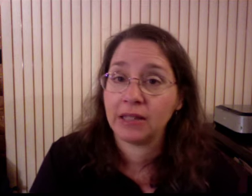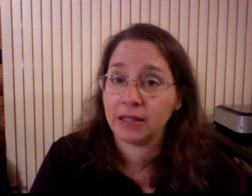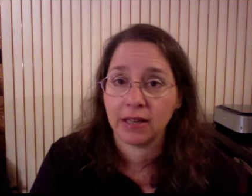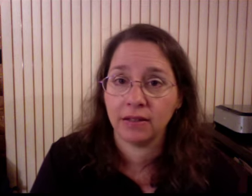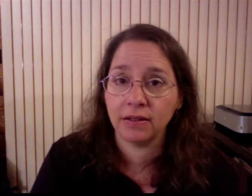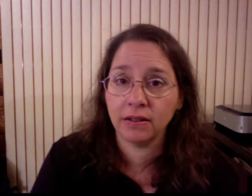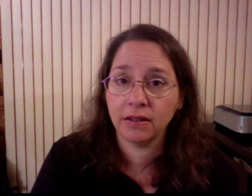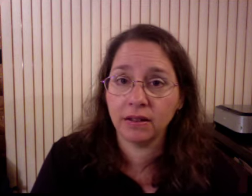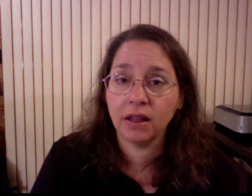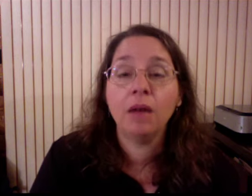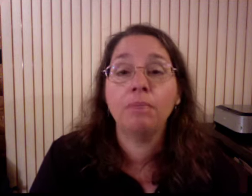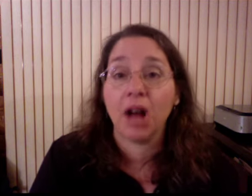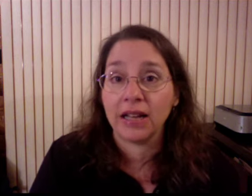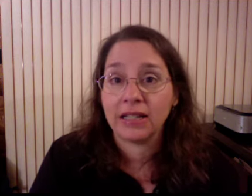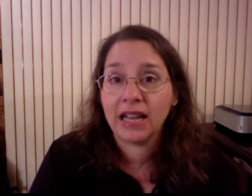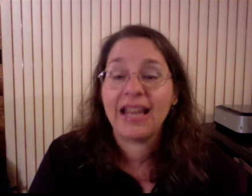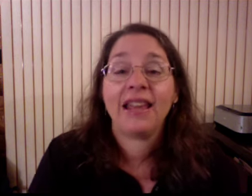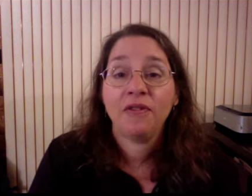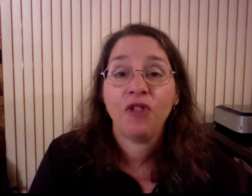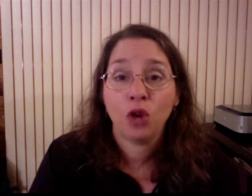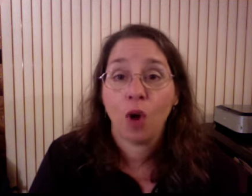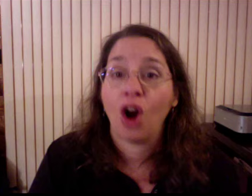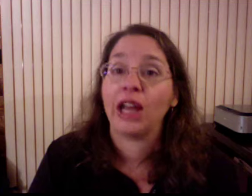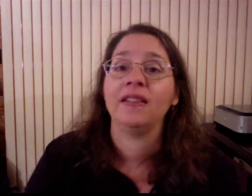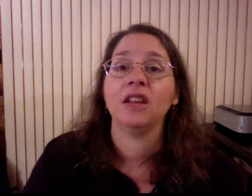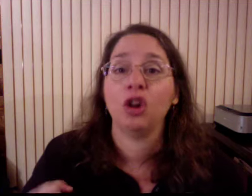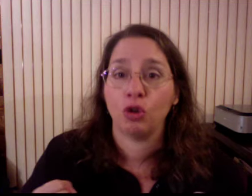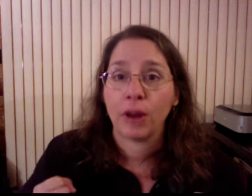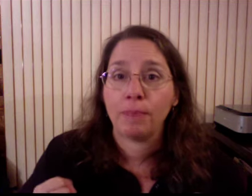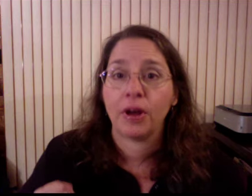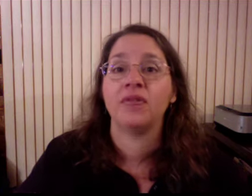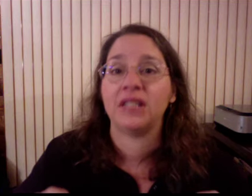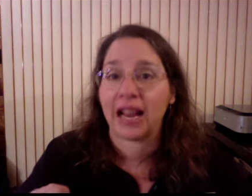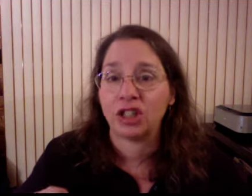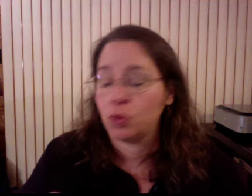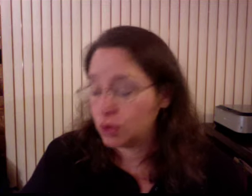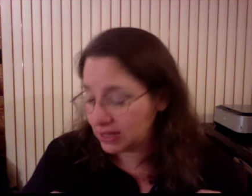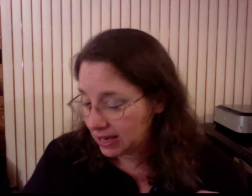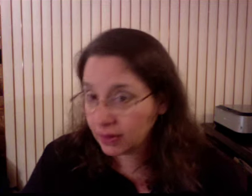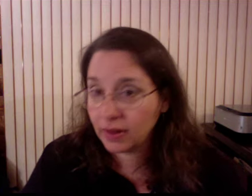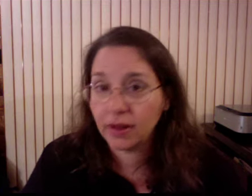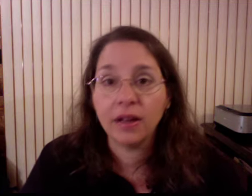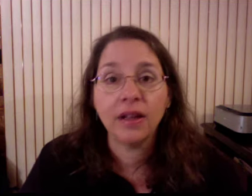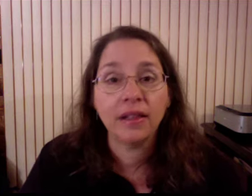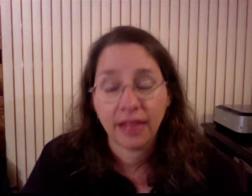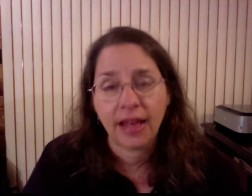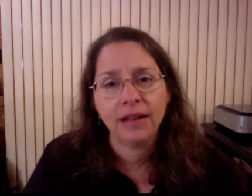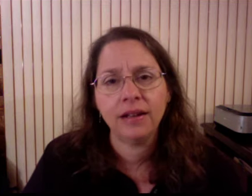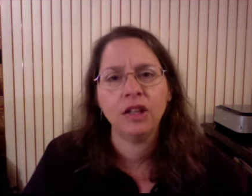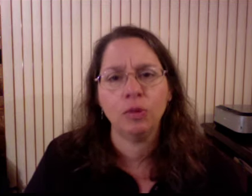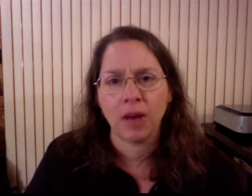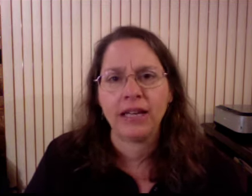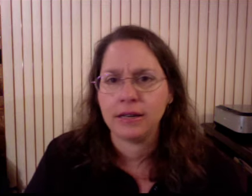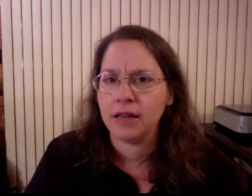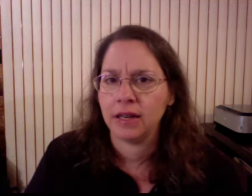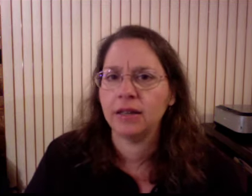sin. But if you are in the grip of sexual sin, then you might need